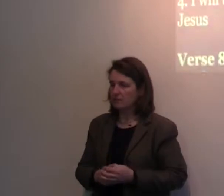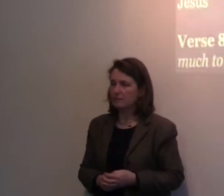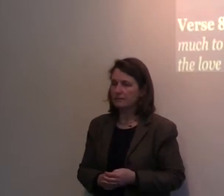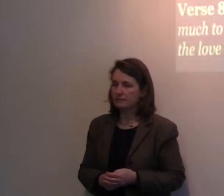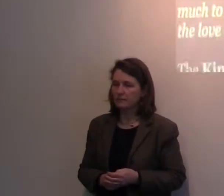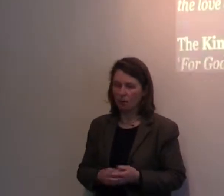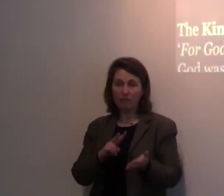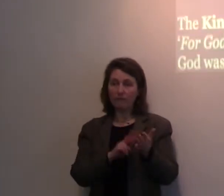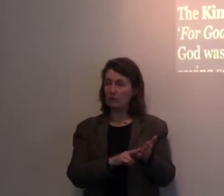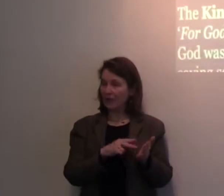Verse 8, quote,